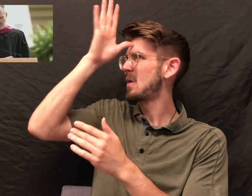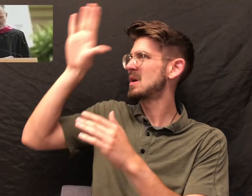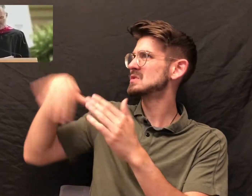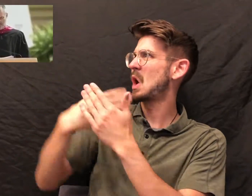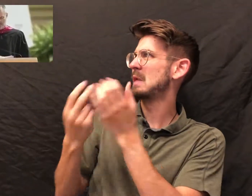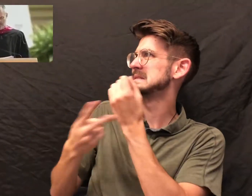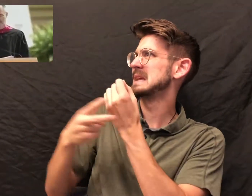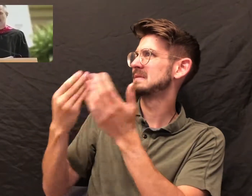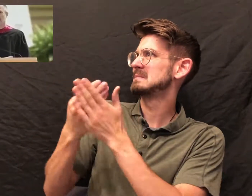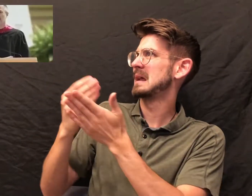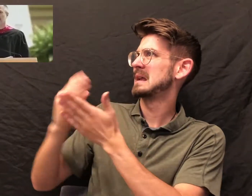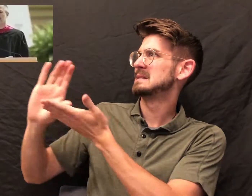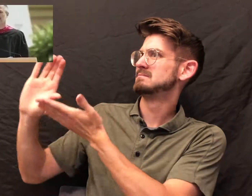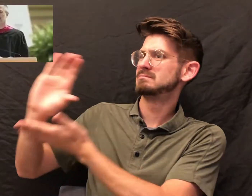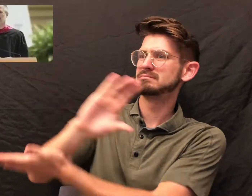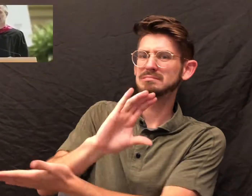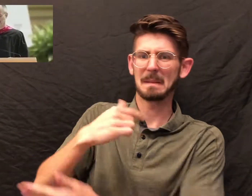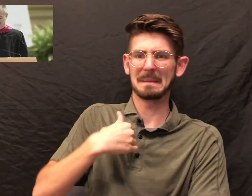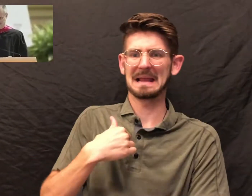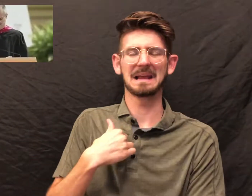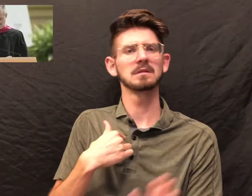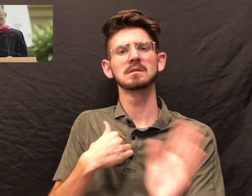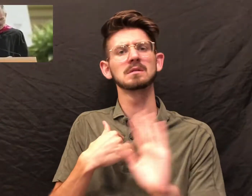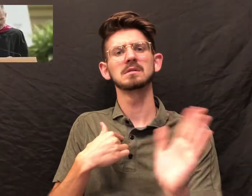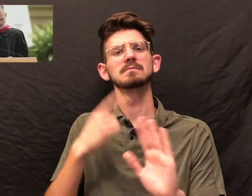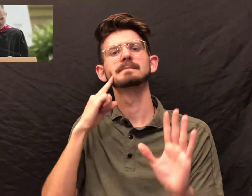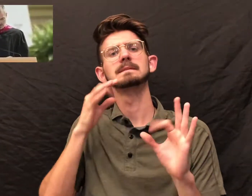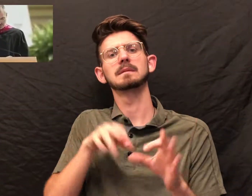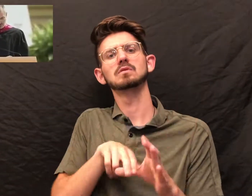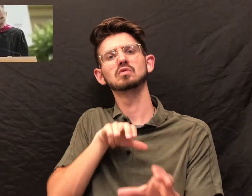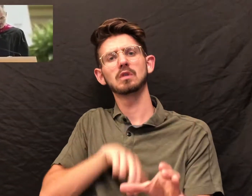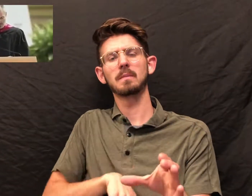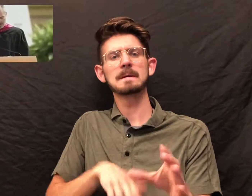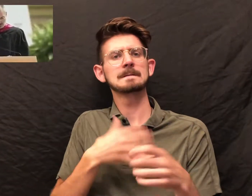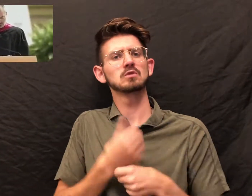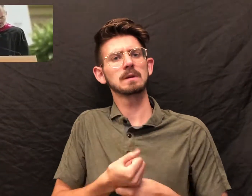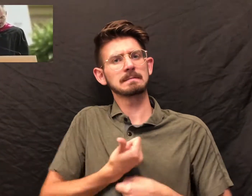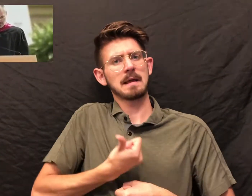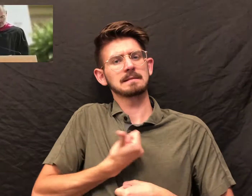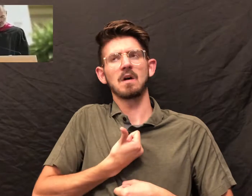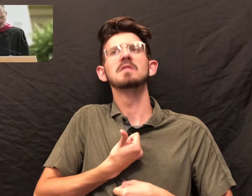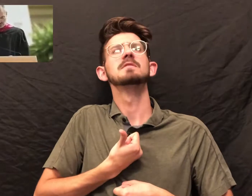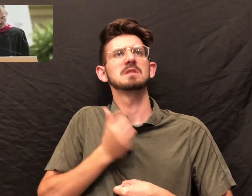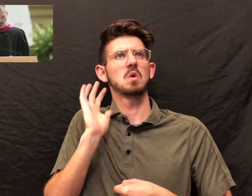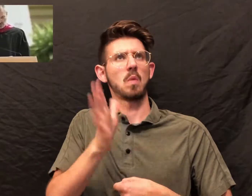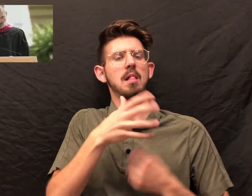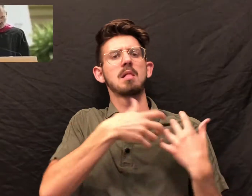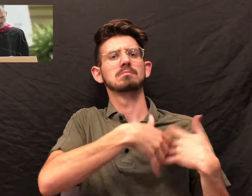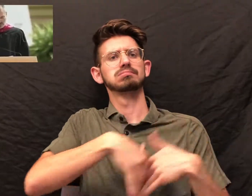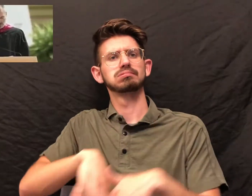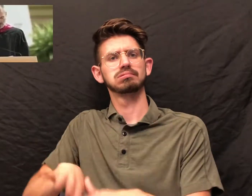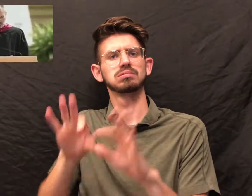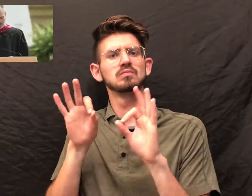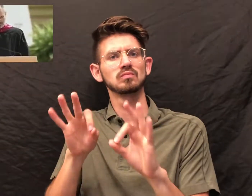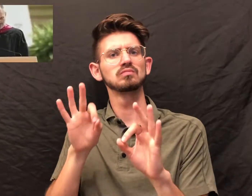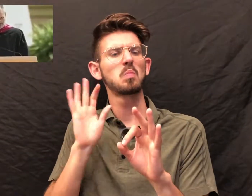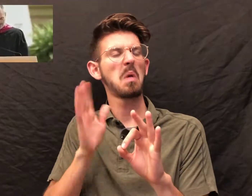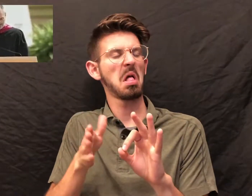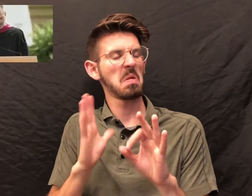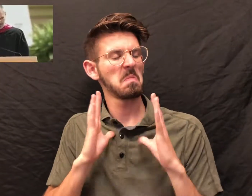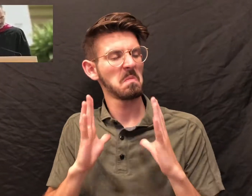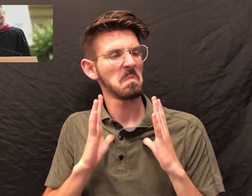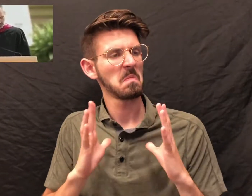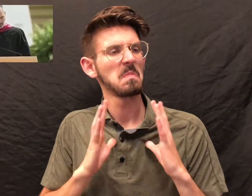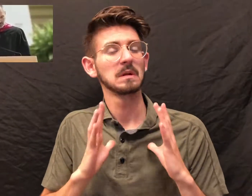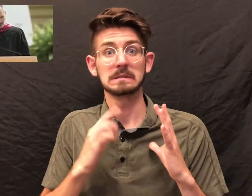So I decided to drop out and trust that it would all work out okay. It was pretty scary at the time, but looking back, it was